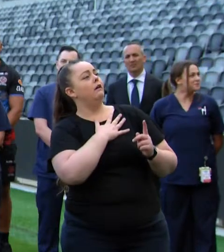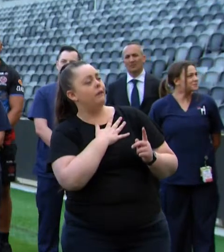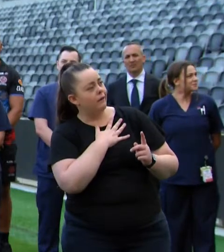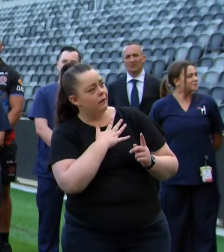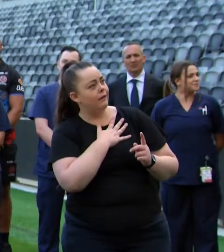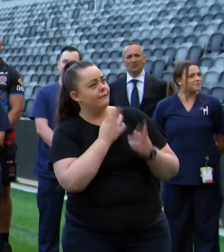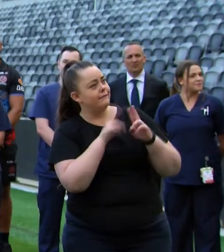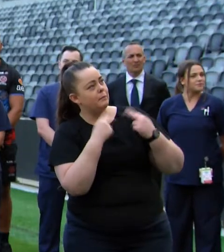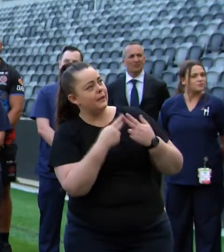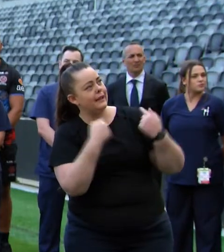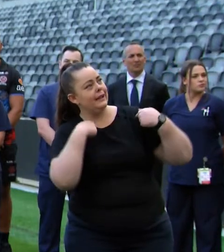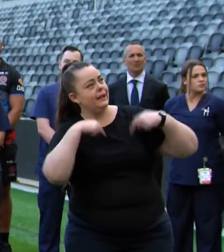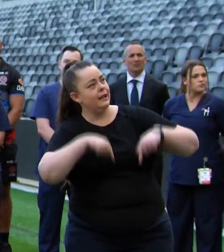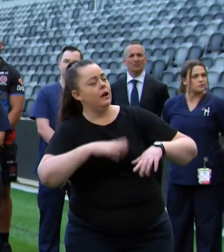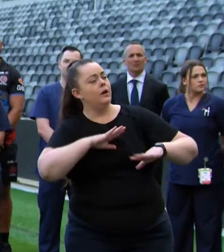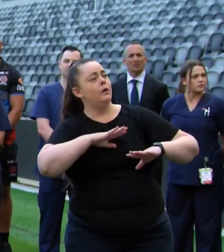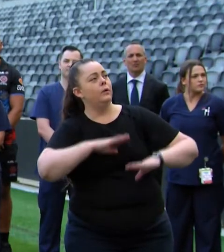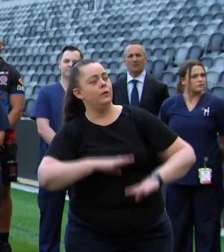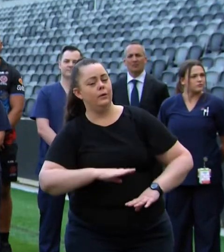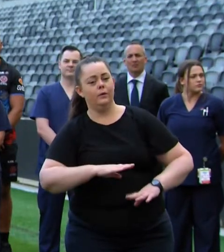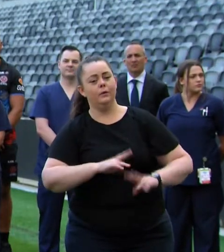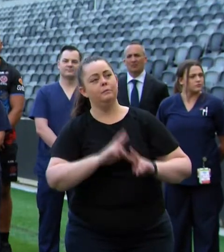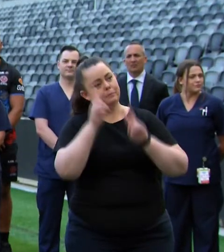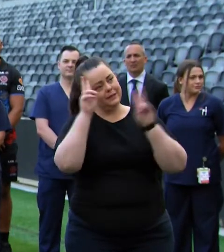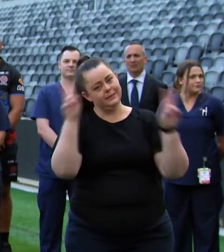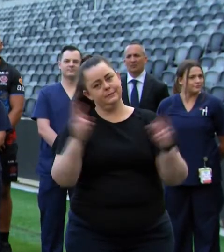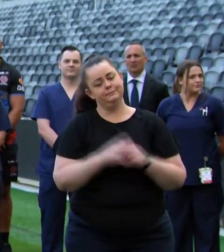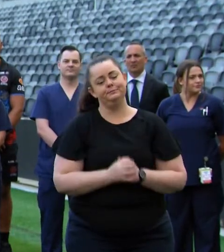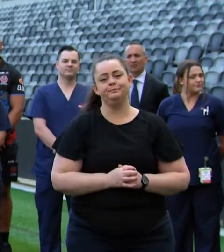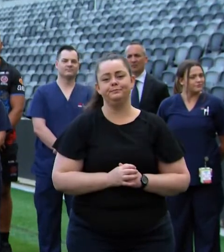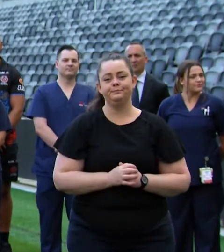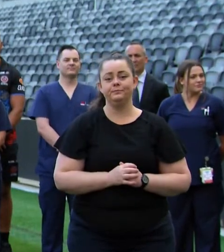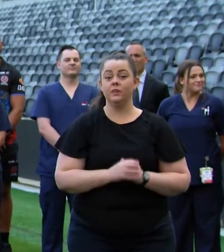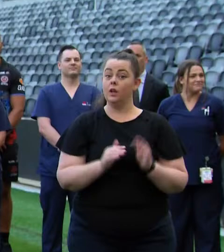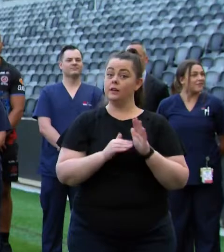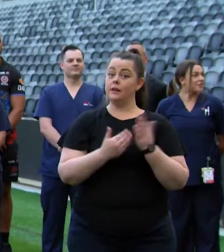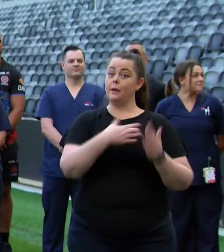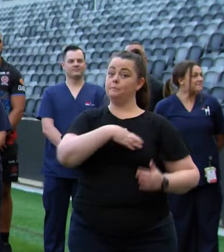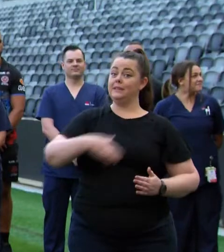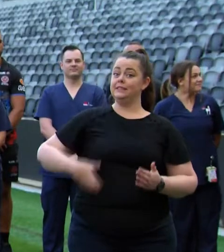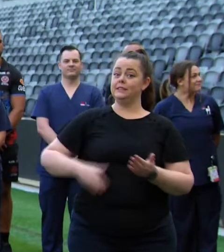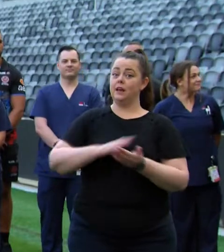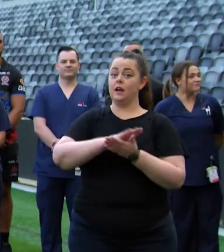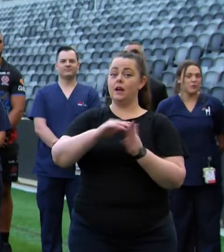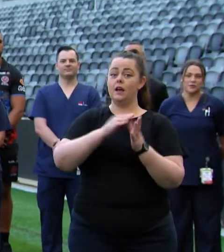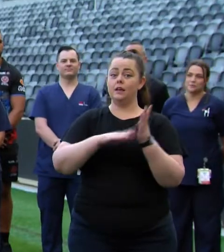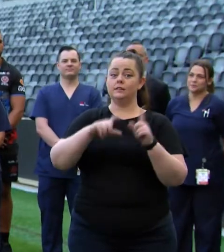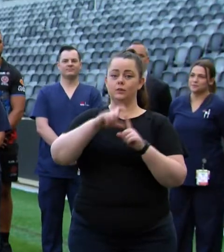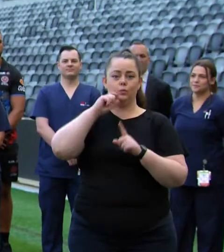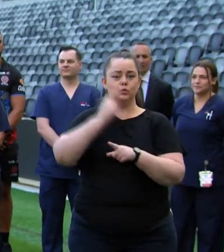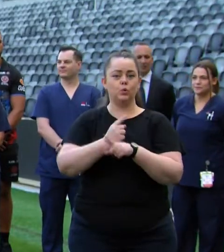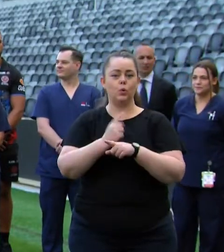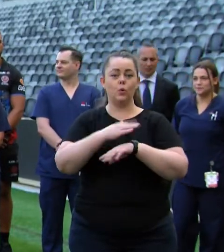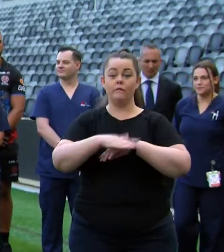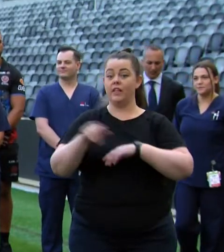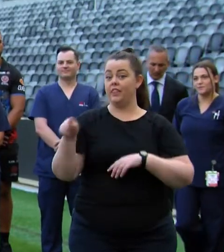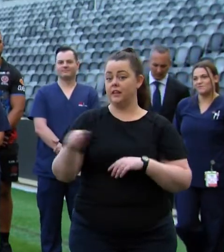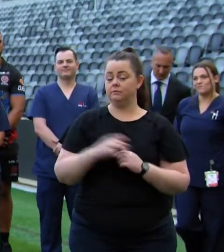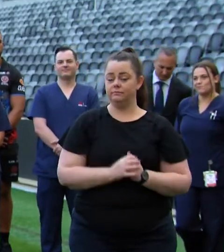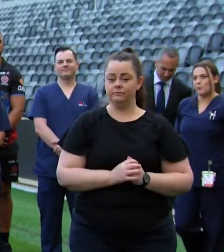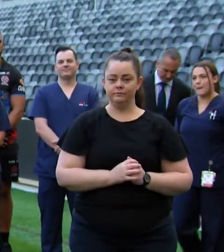and their family around them. I'm now going to pass to Minister Hazzard to speak in a bit more detail in relation to the booster shot campaign.